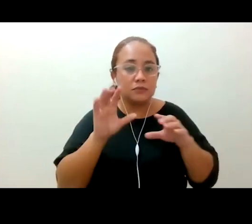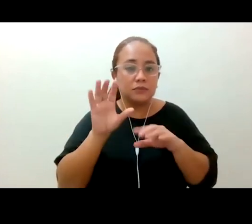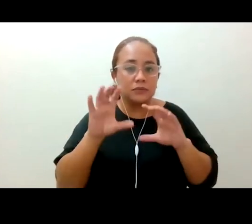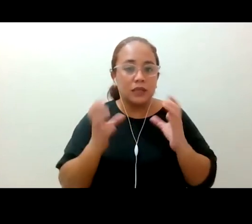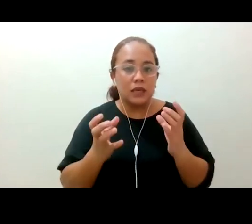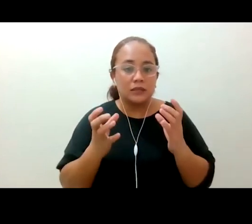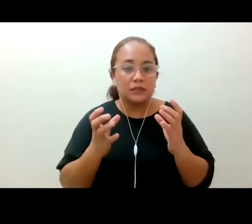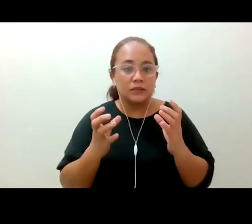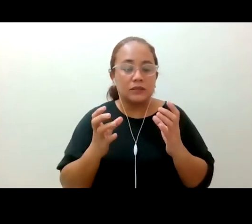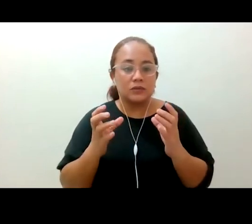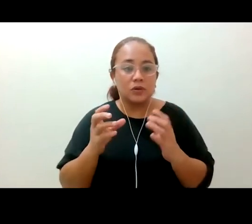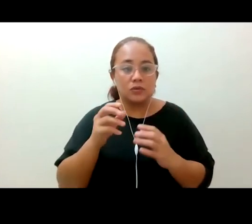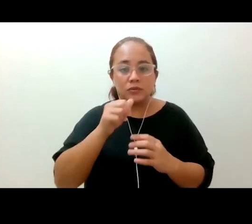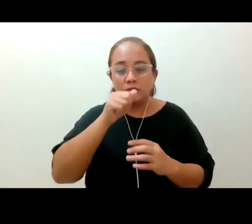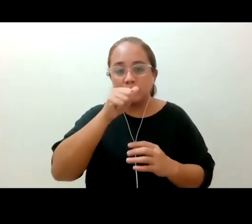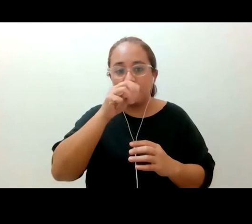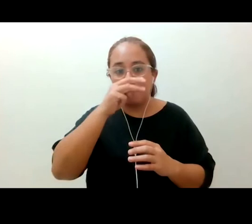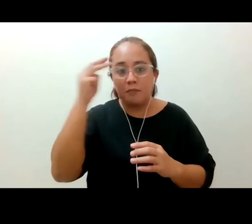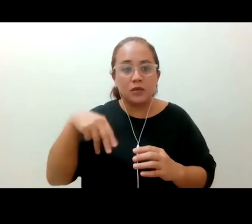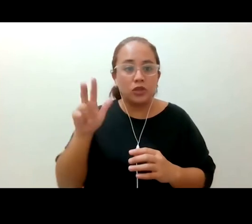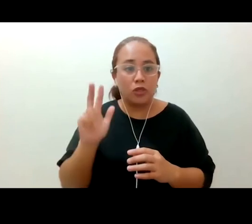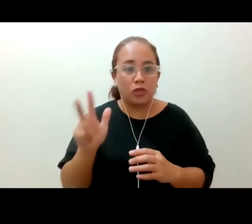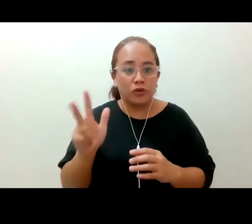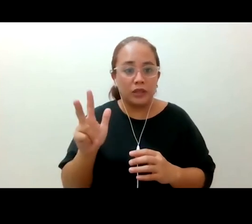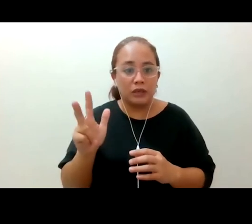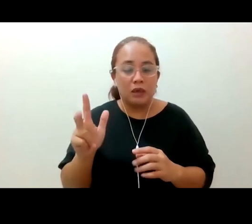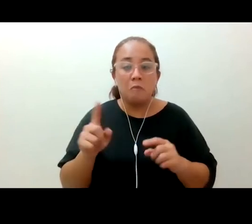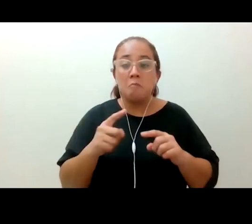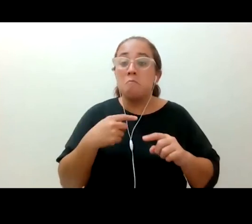the 30th, I don't want to talk about anything new.